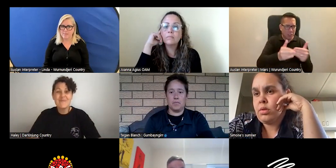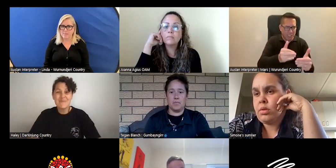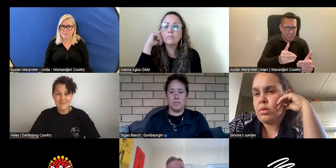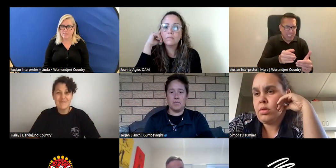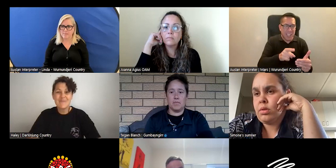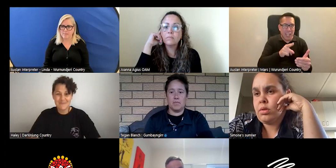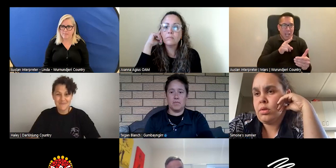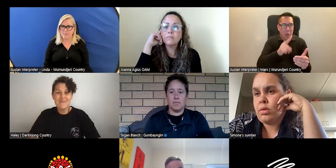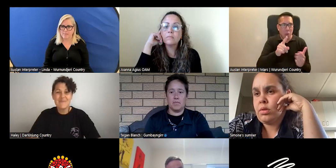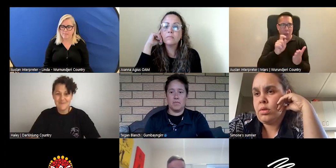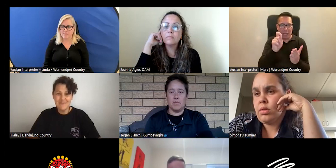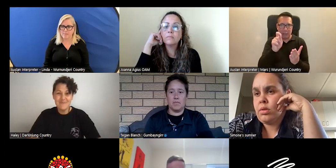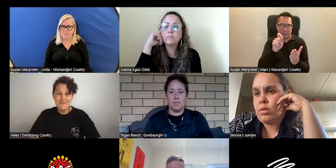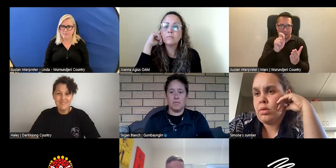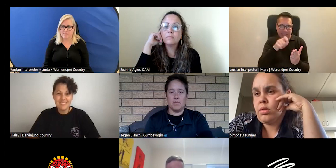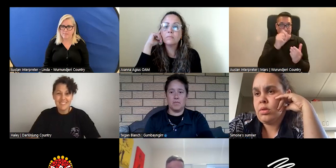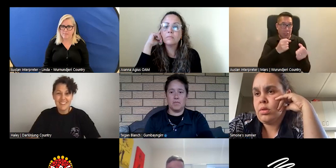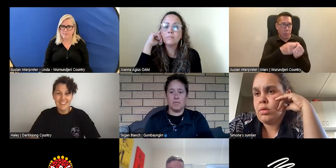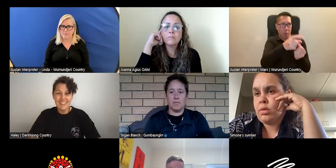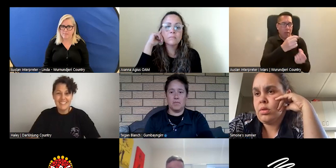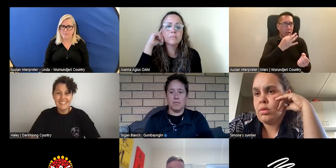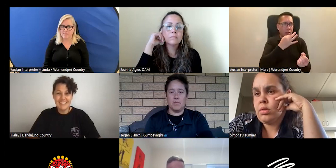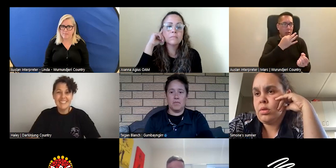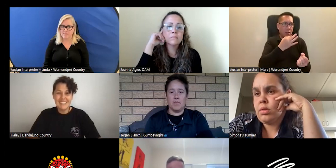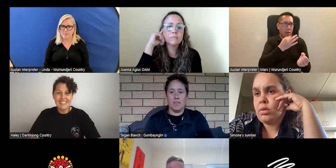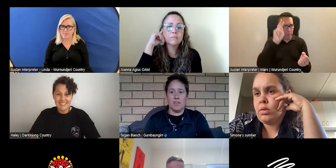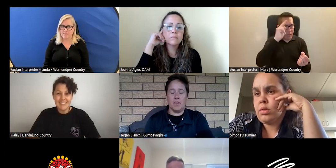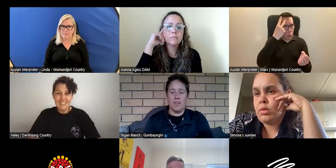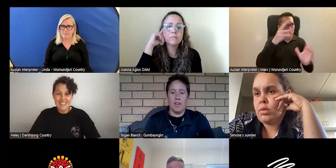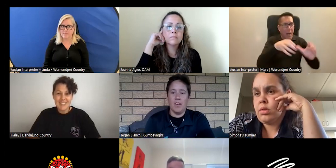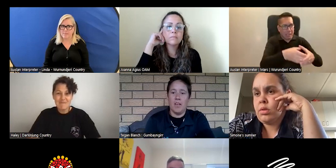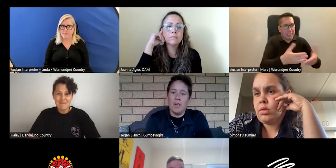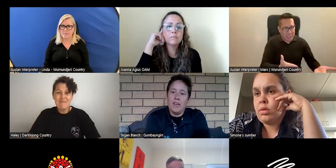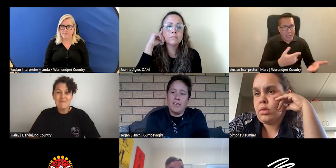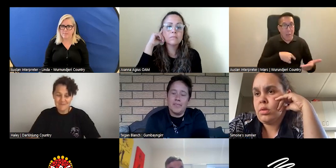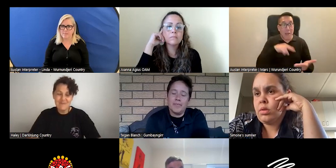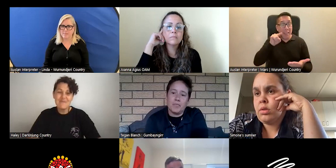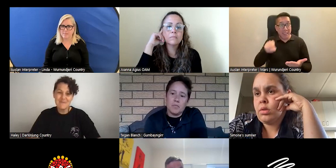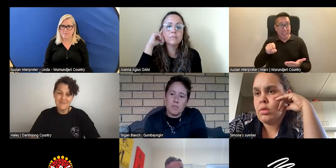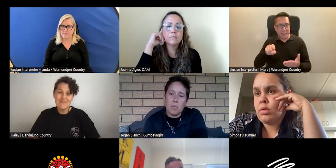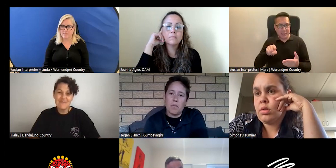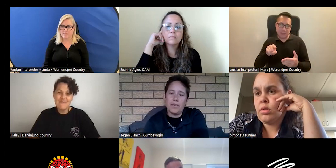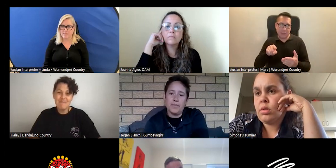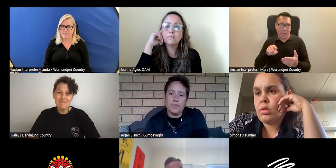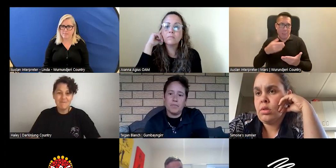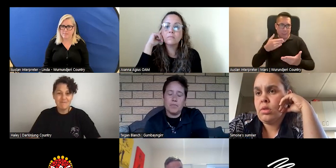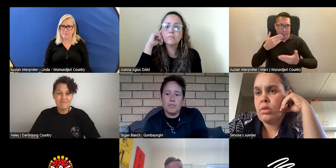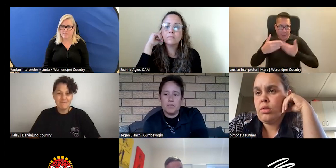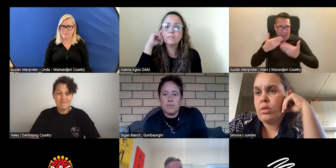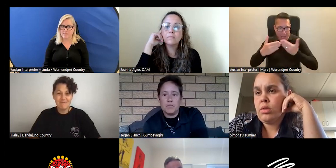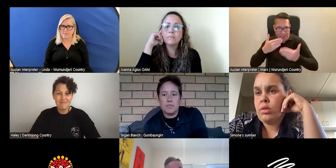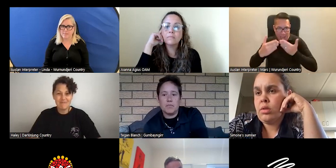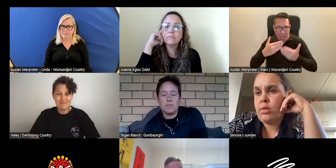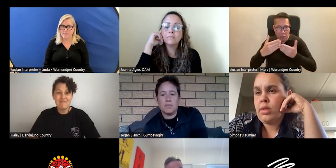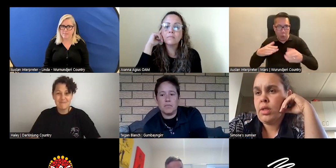or we support that political party. But this is actually articulated in a way to address a